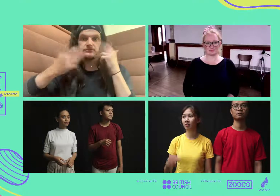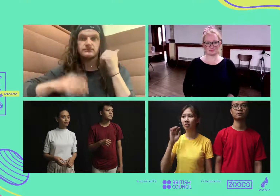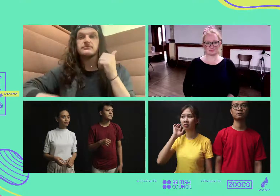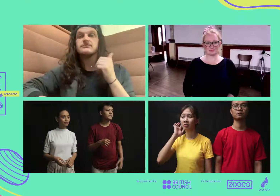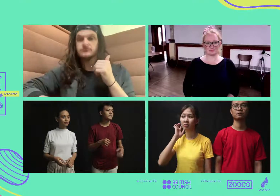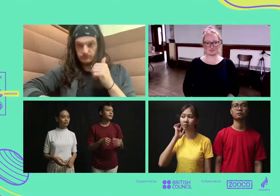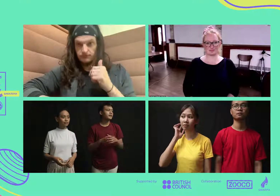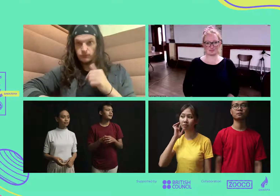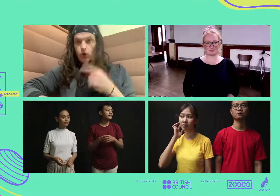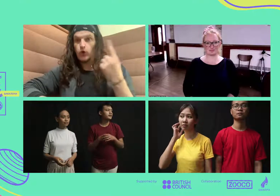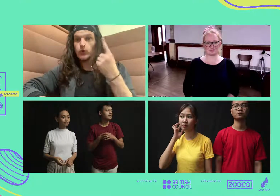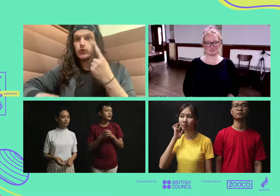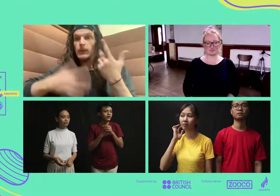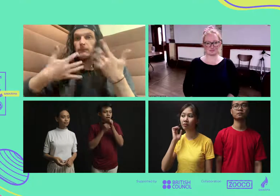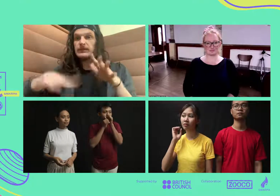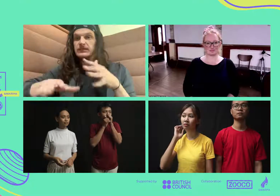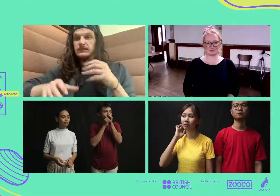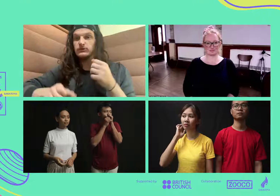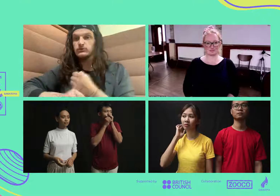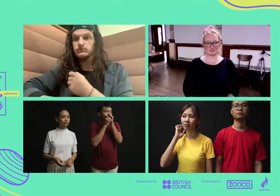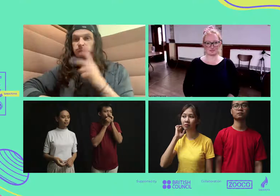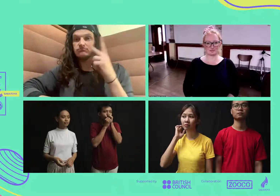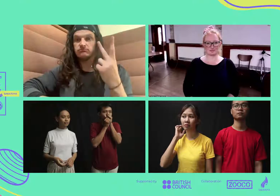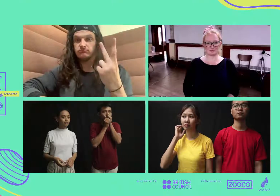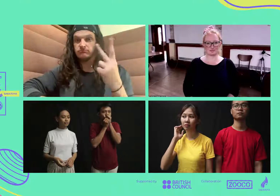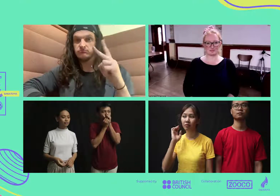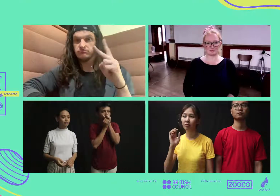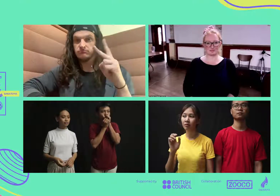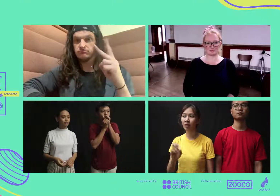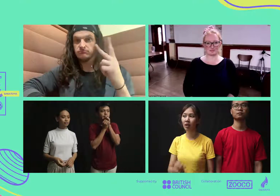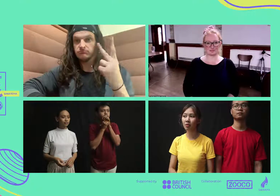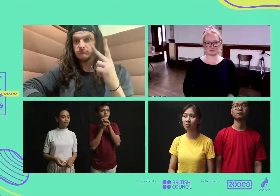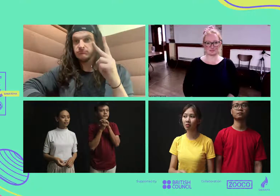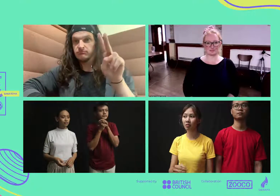So thinking about a cat, the animal, a cat.